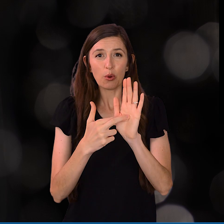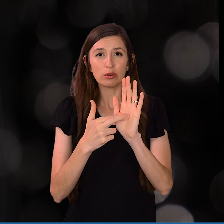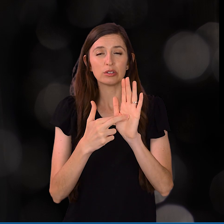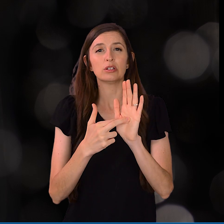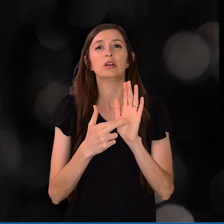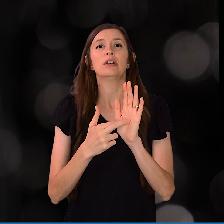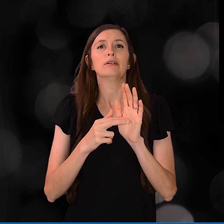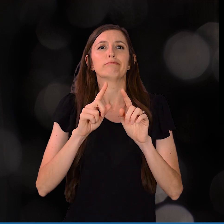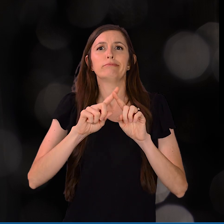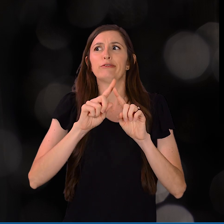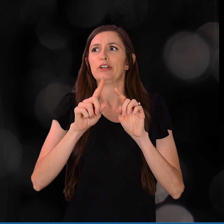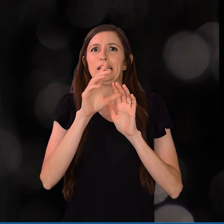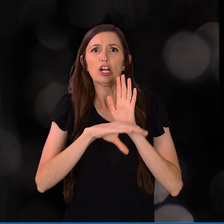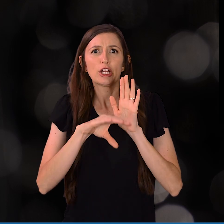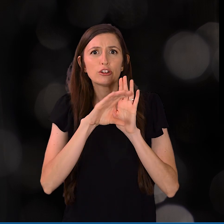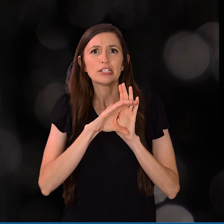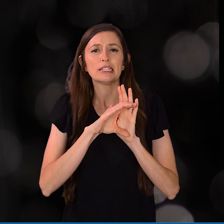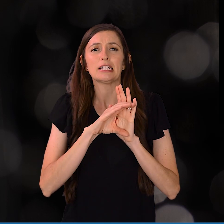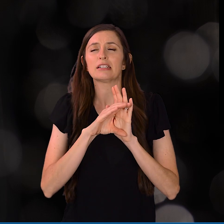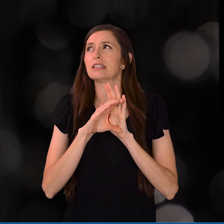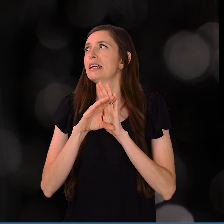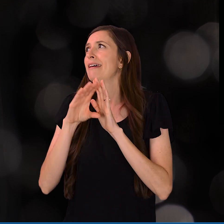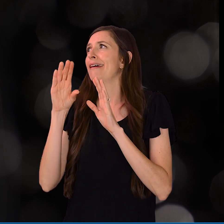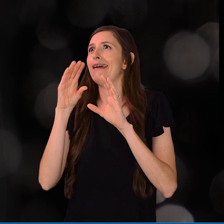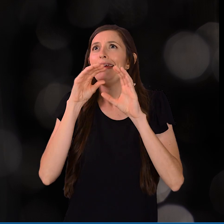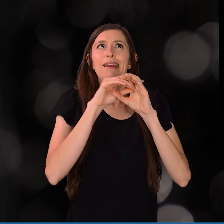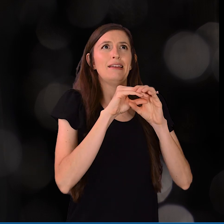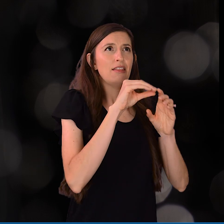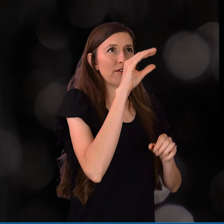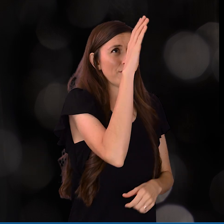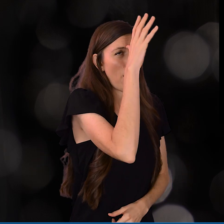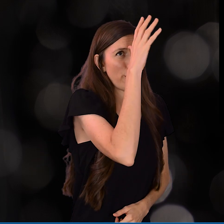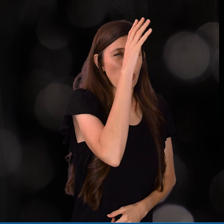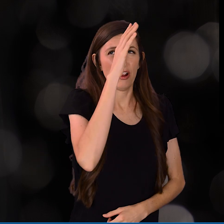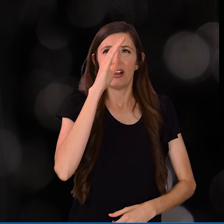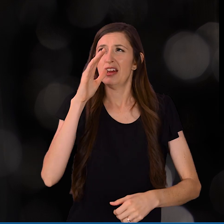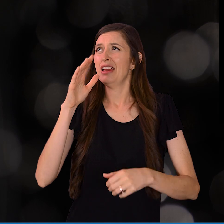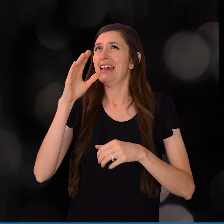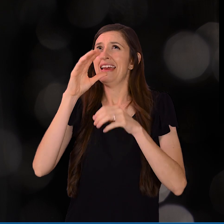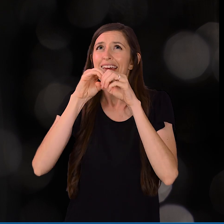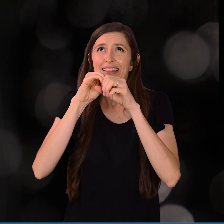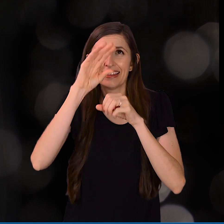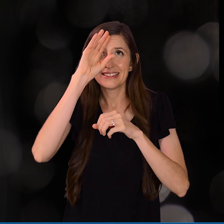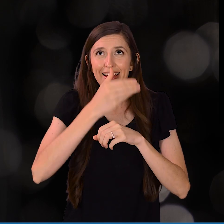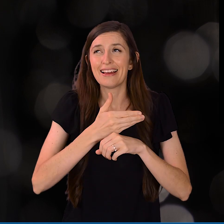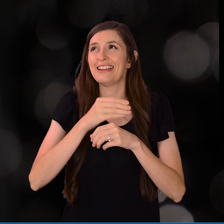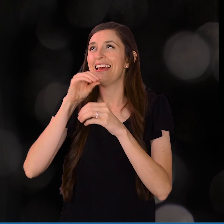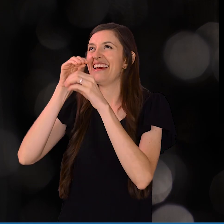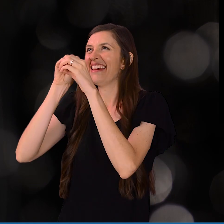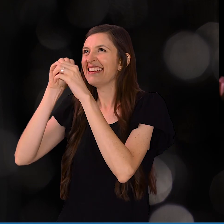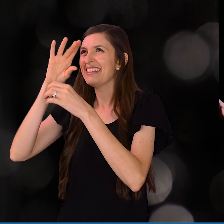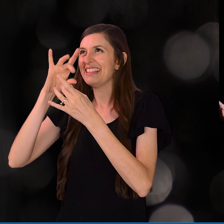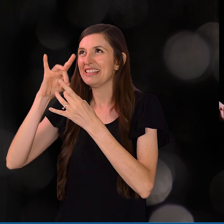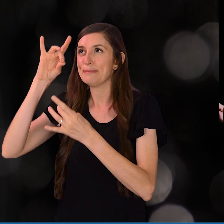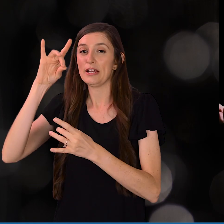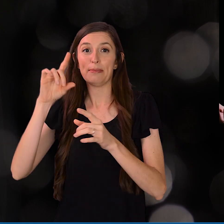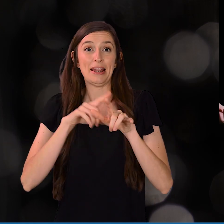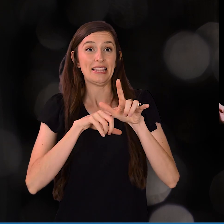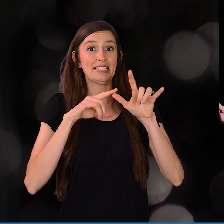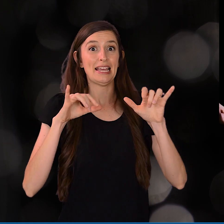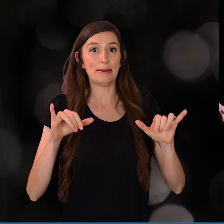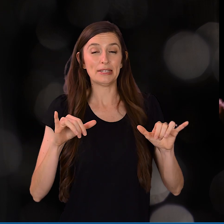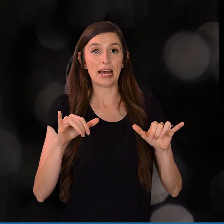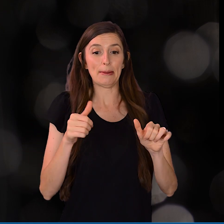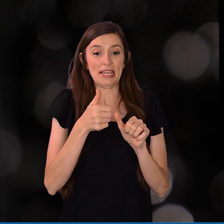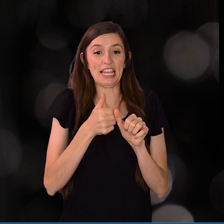of the essential attributes of God, possessed fully by the Father and the Son and the Spirit. And yet, Father, Son, and